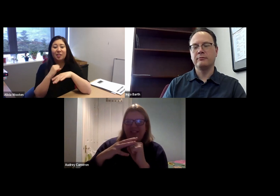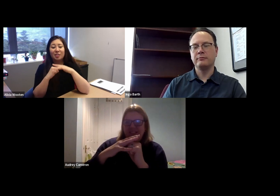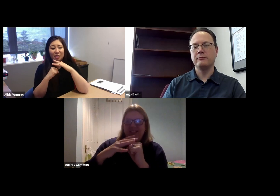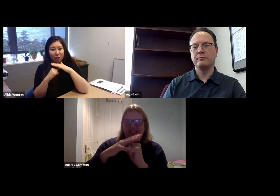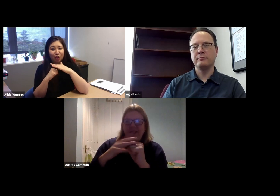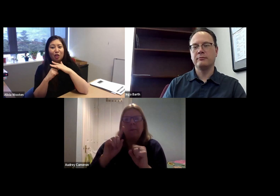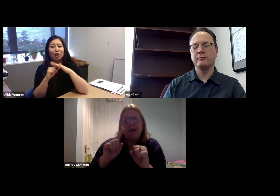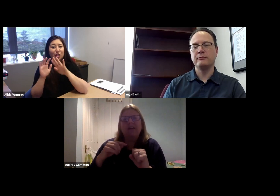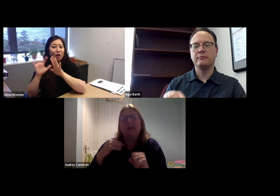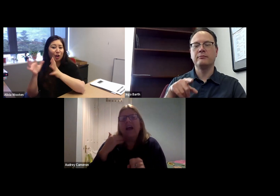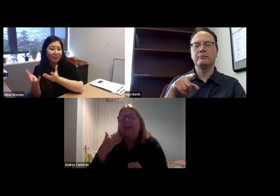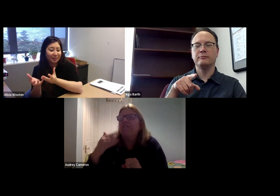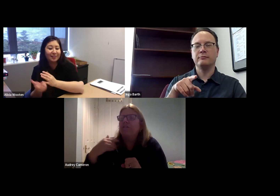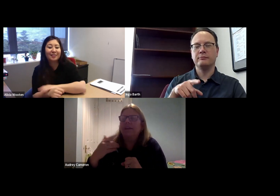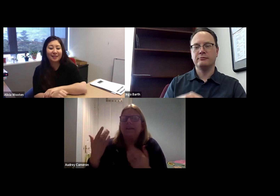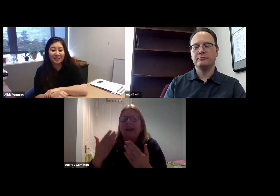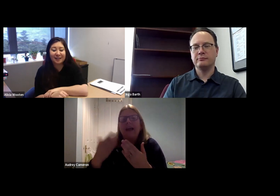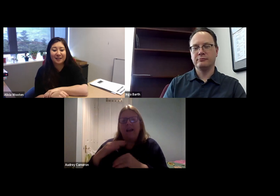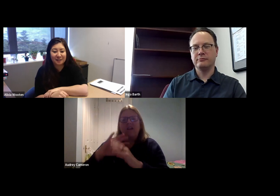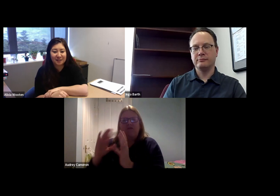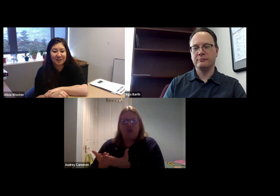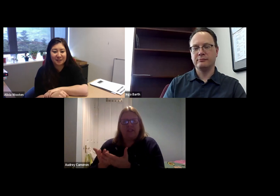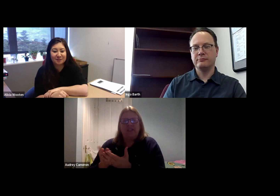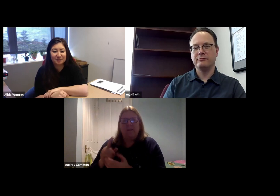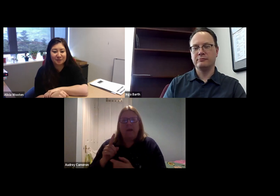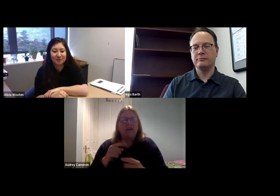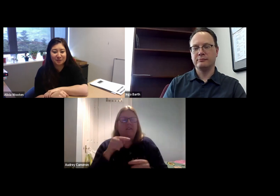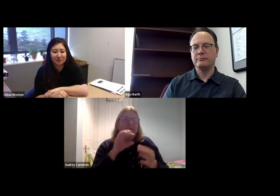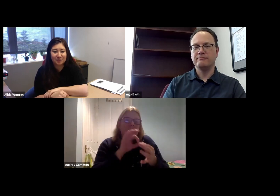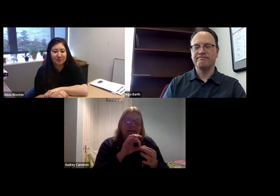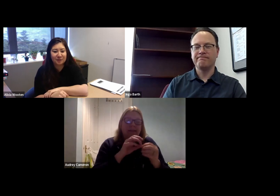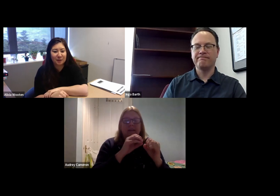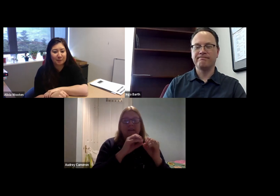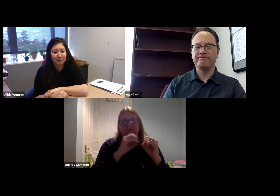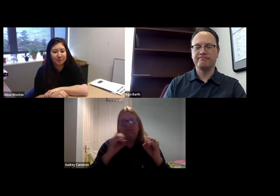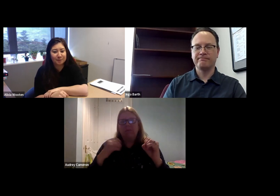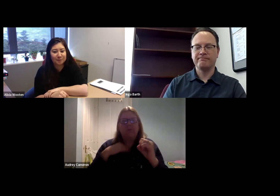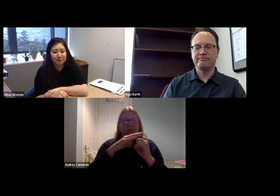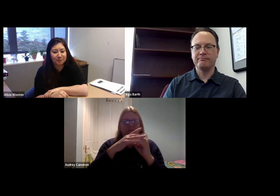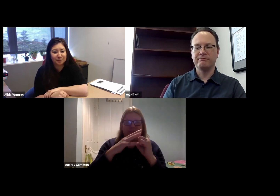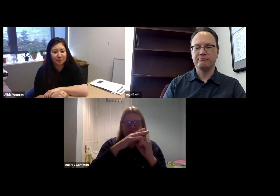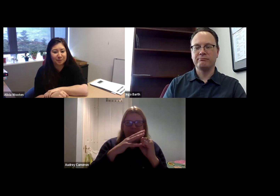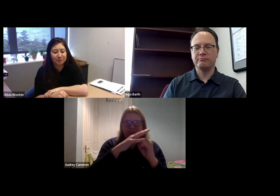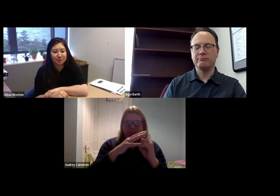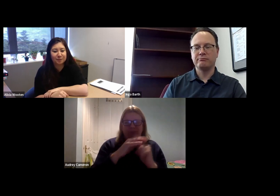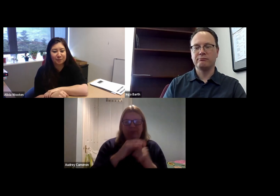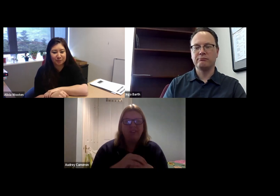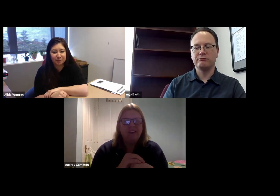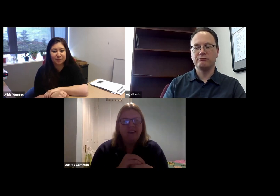And it also represents the atmosphere. Oh, so you sign Earth with the atmosphere? Oh,